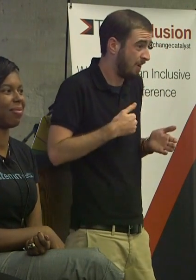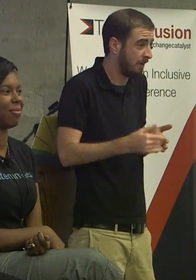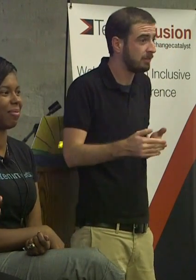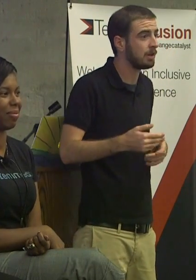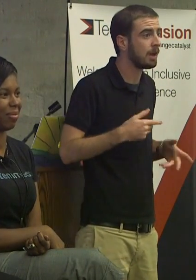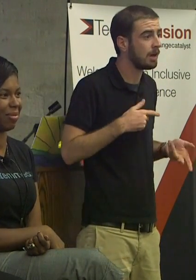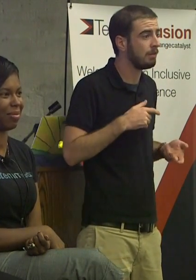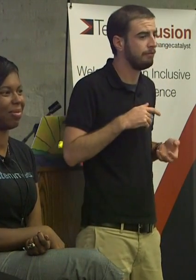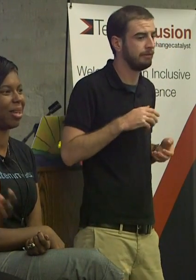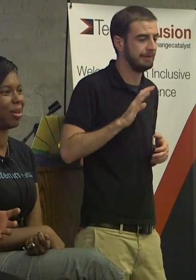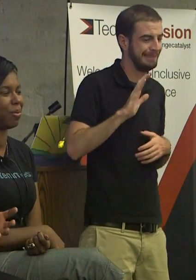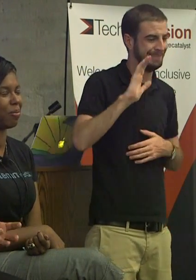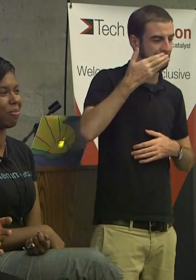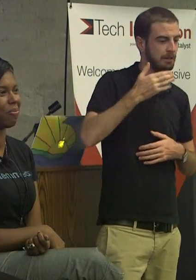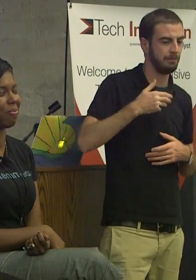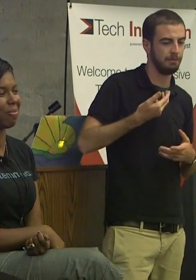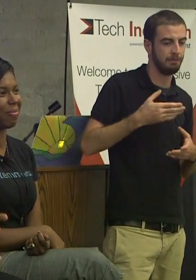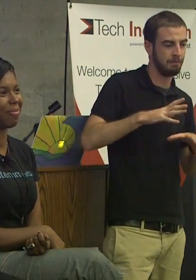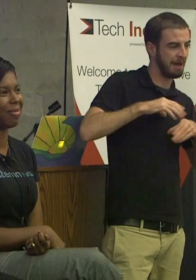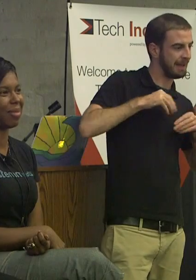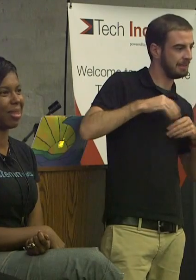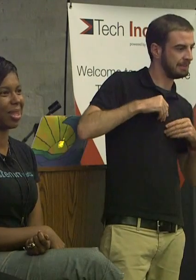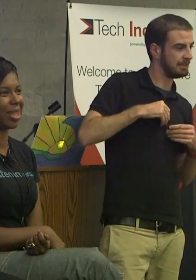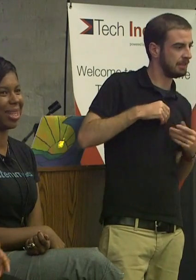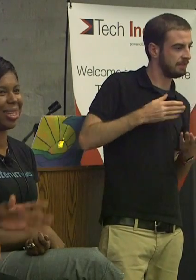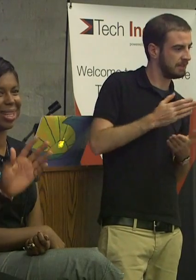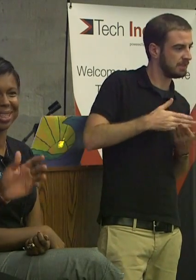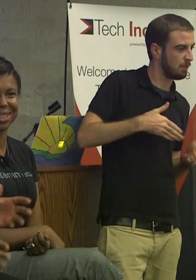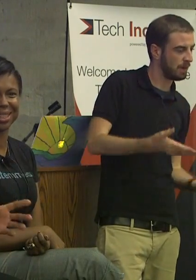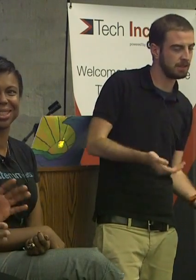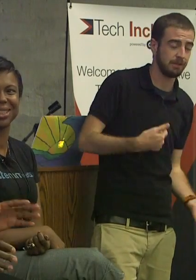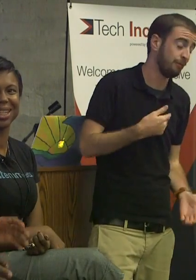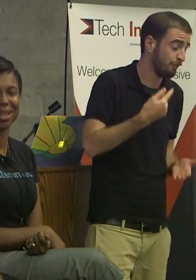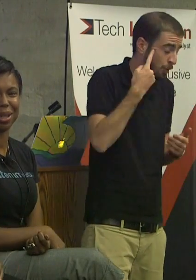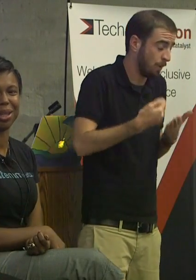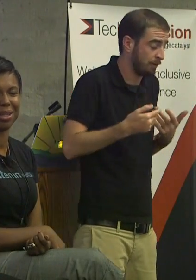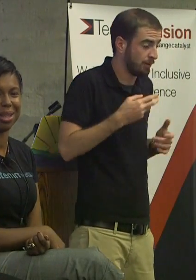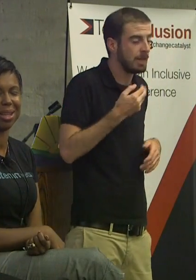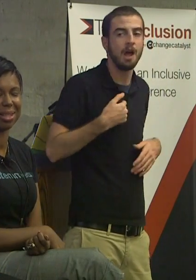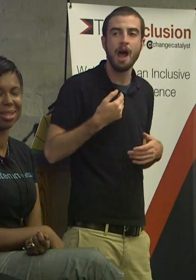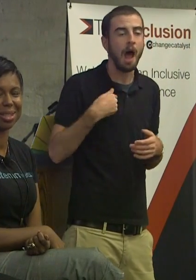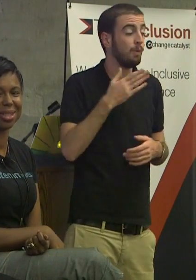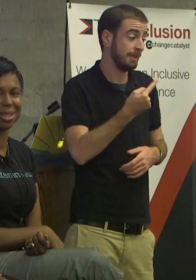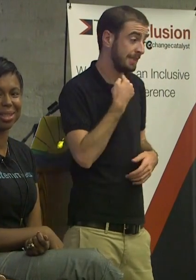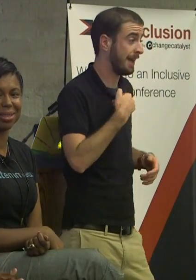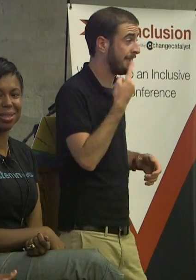off as kind of passive in some areas. So, although I will say though,